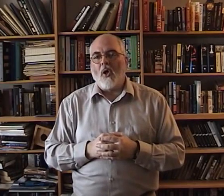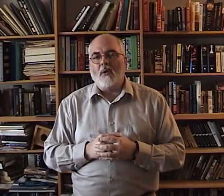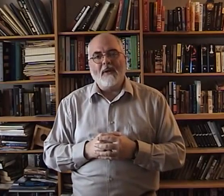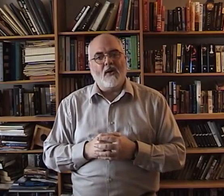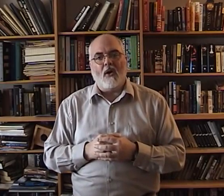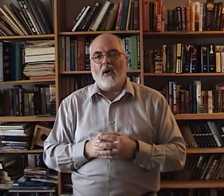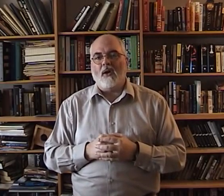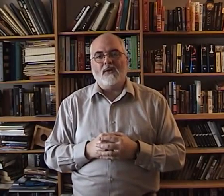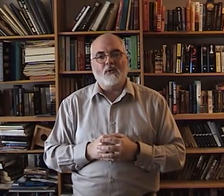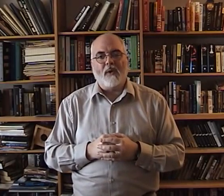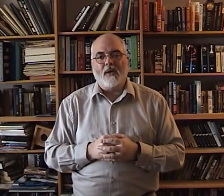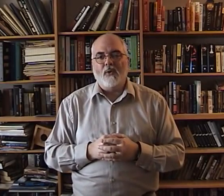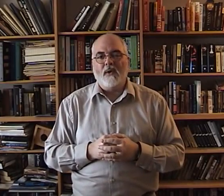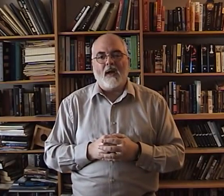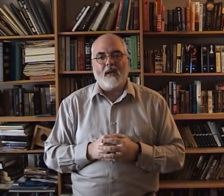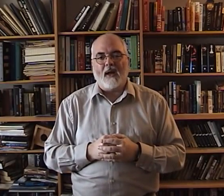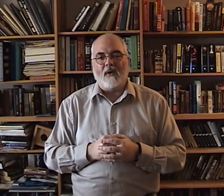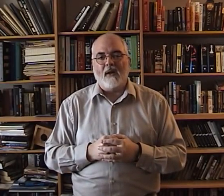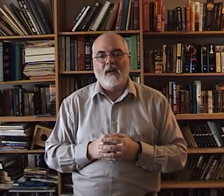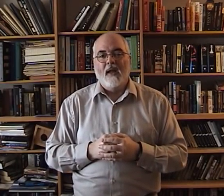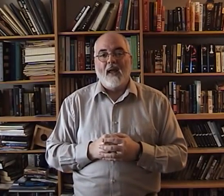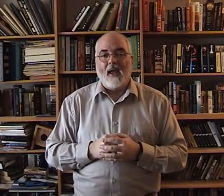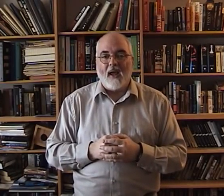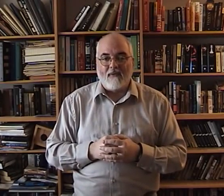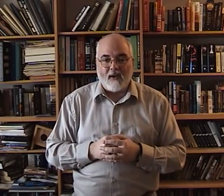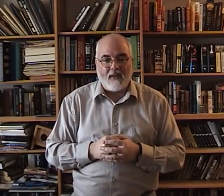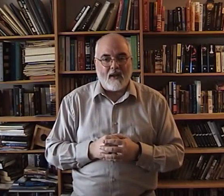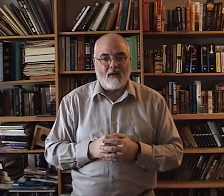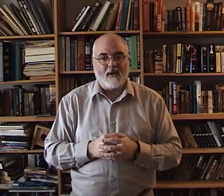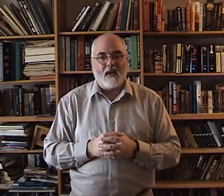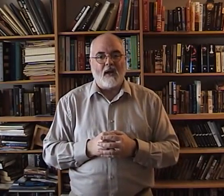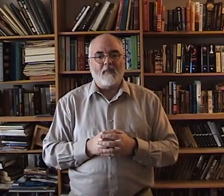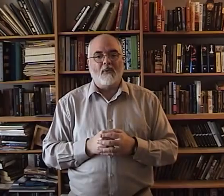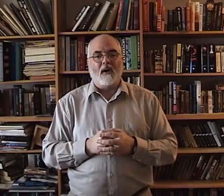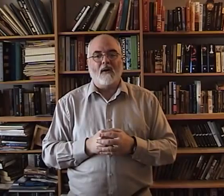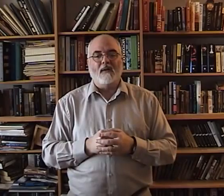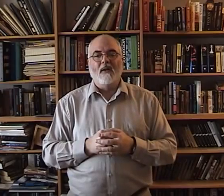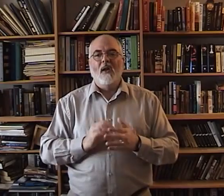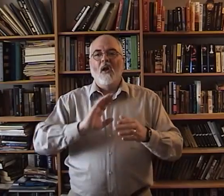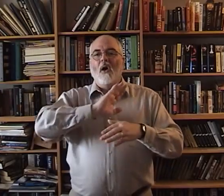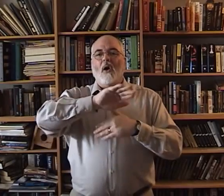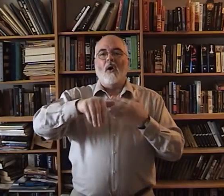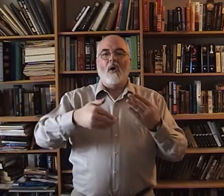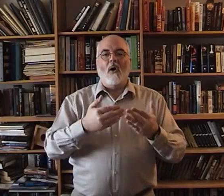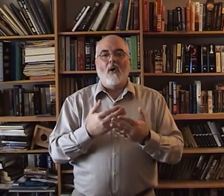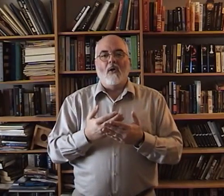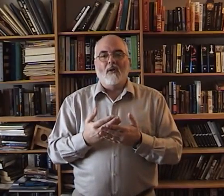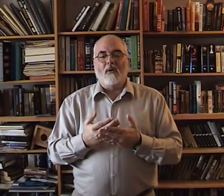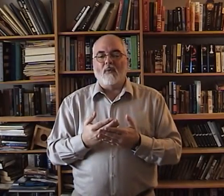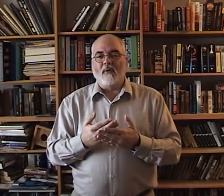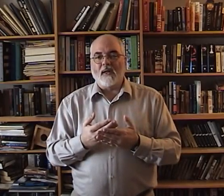All because we do not carry everything to God in prayer. All, we've already